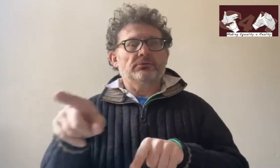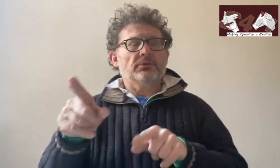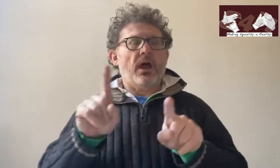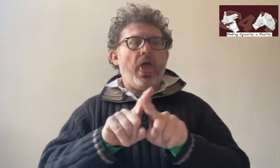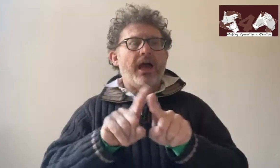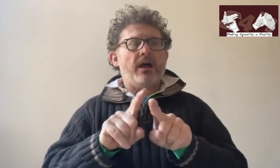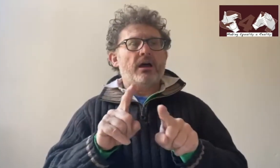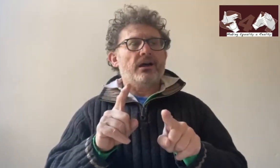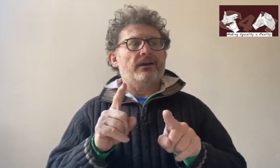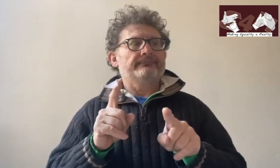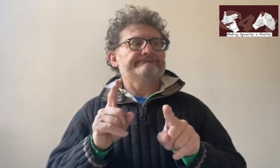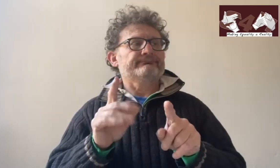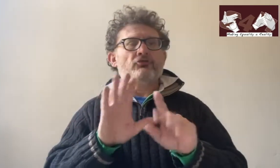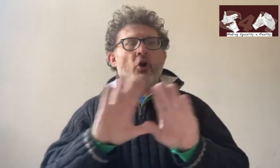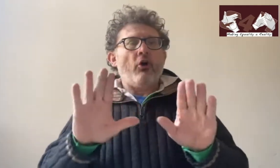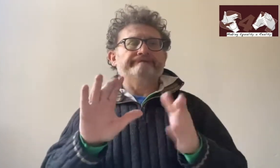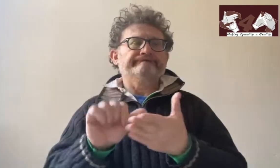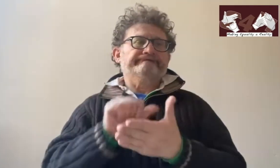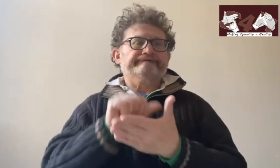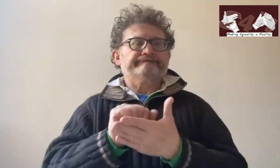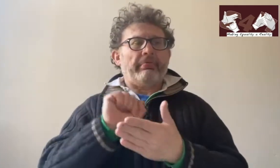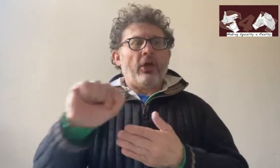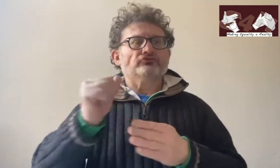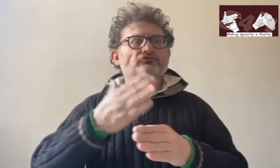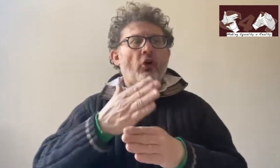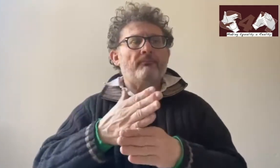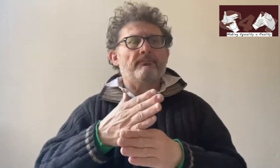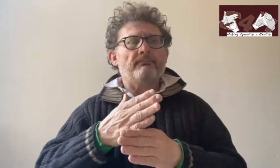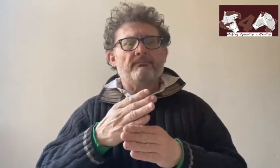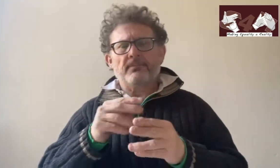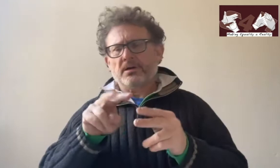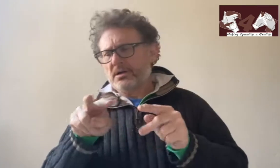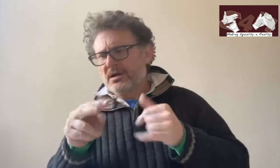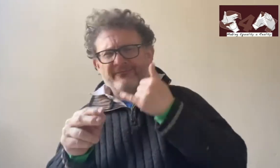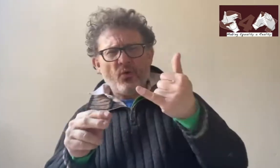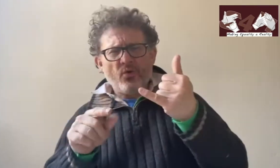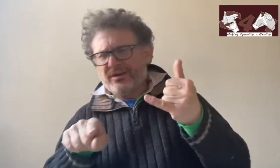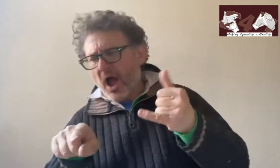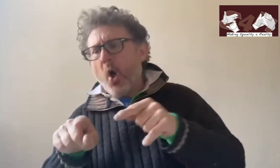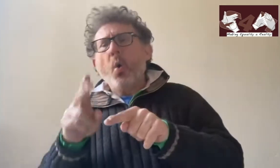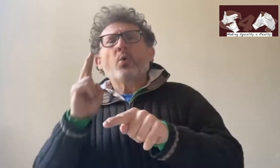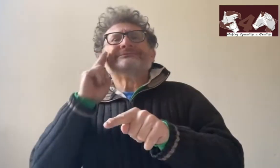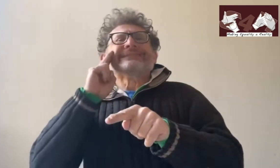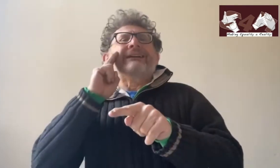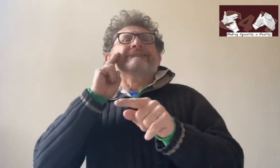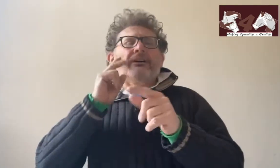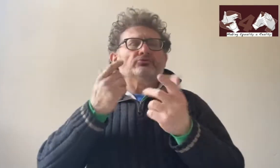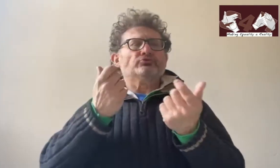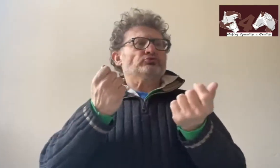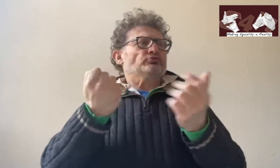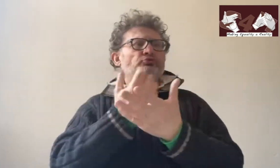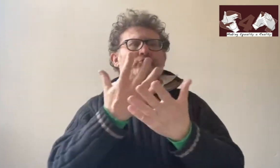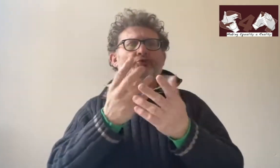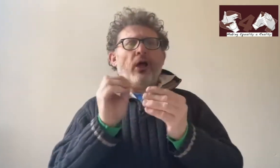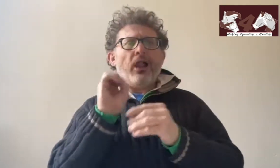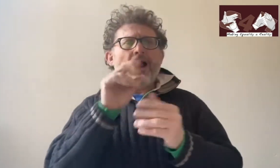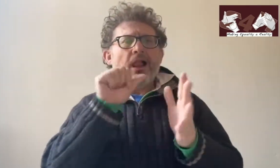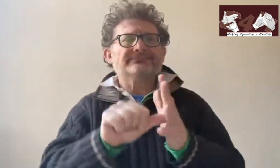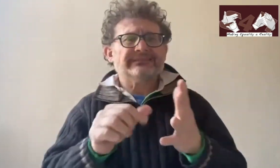that's discrimination. That's not taking into consideration my needs. They should have looked me up on their files, seen that I was